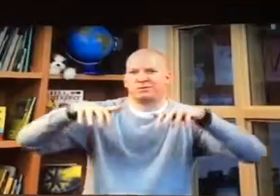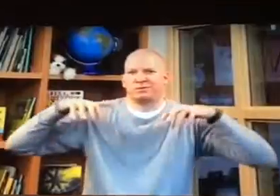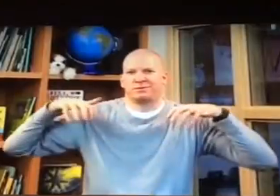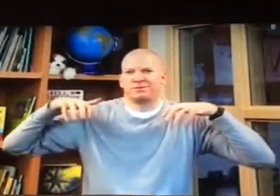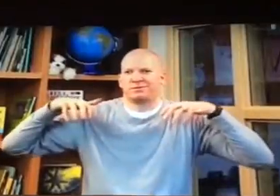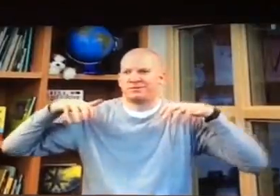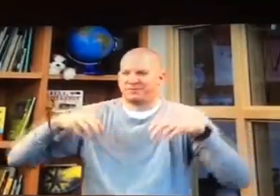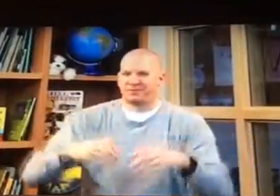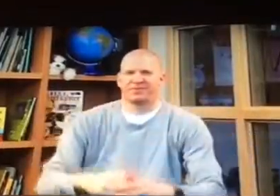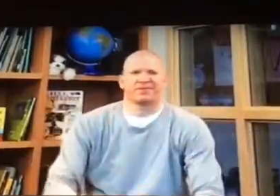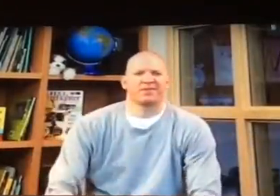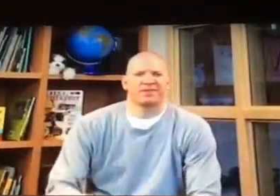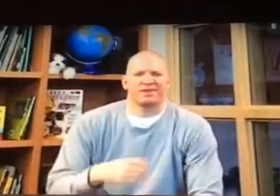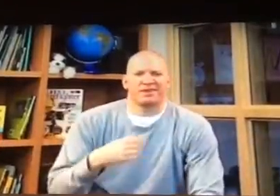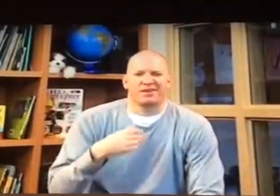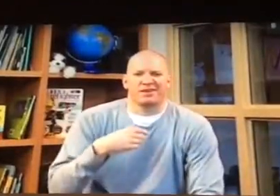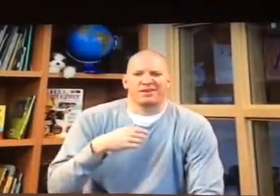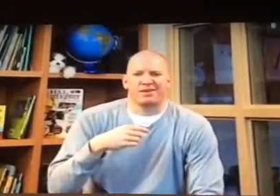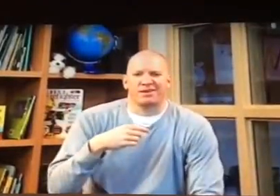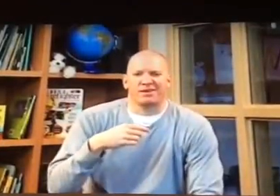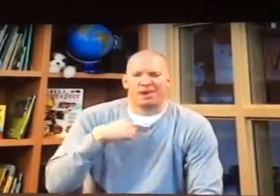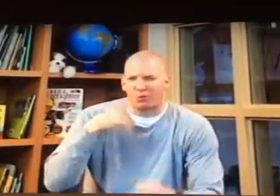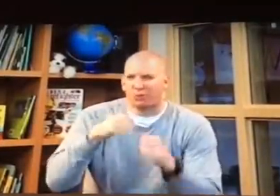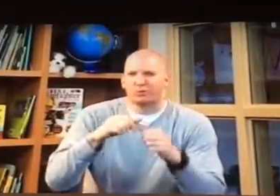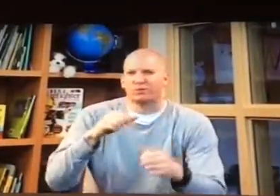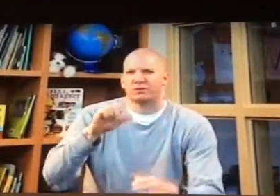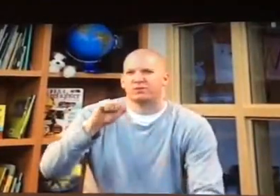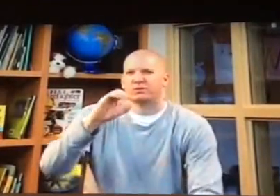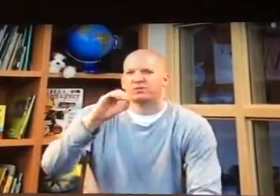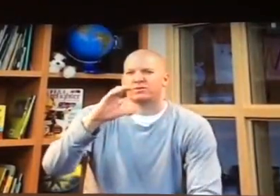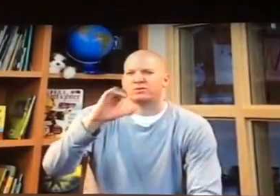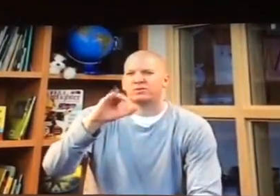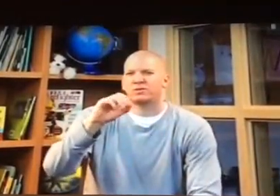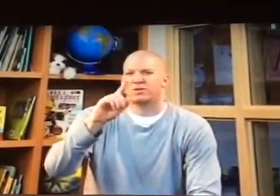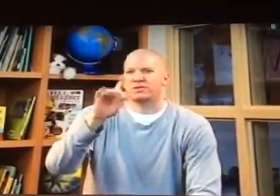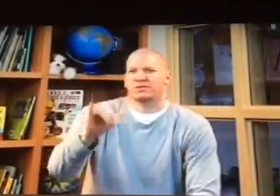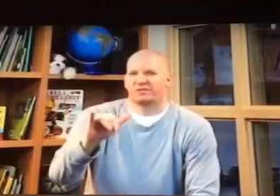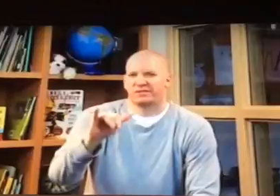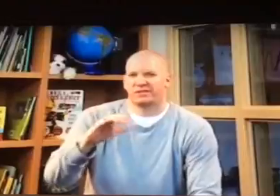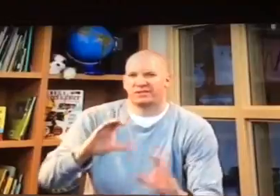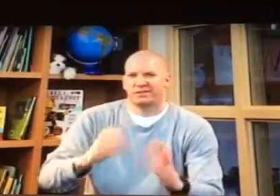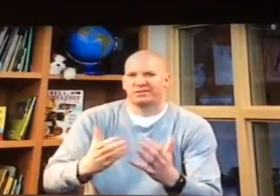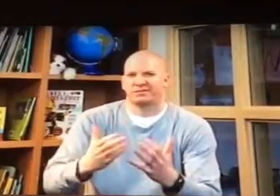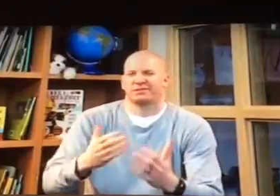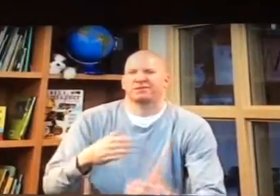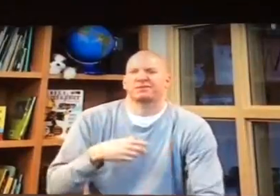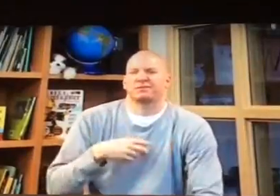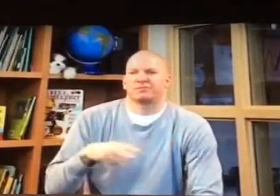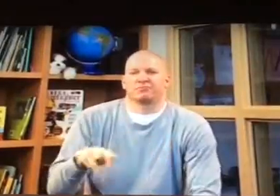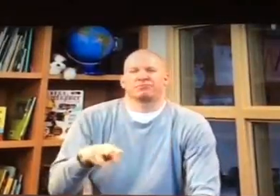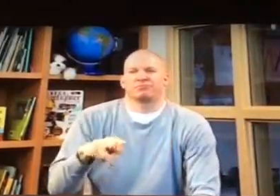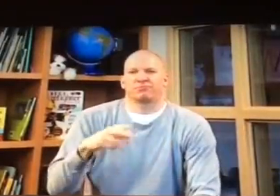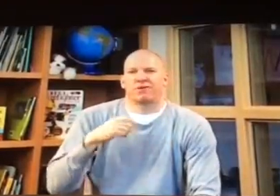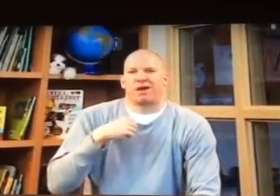my first class had 400 students in this giant auditorium, and it was a sociology